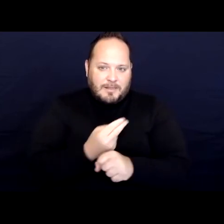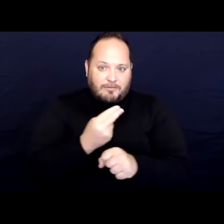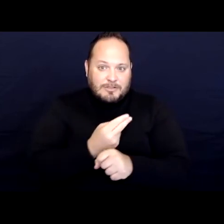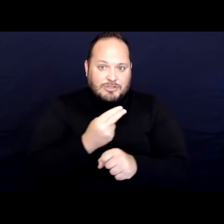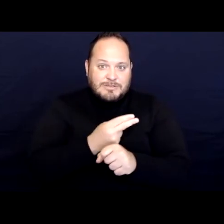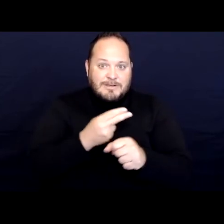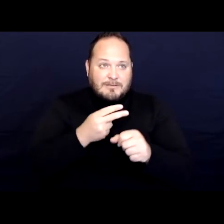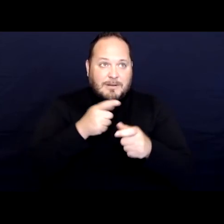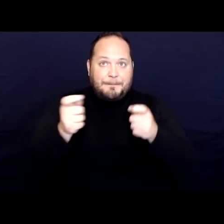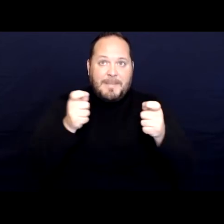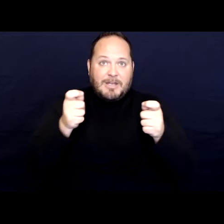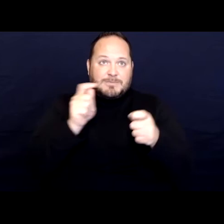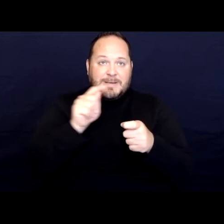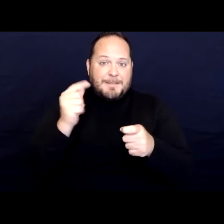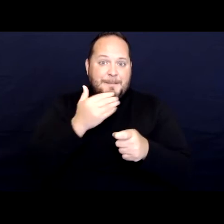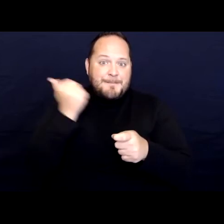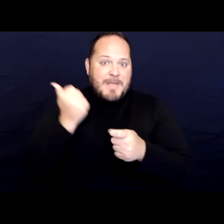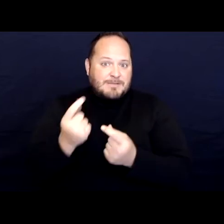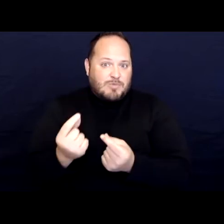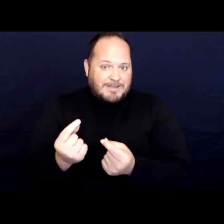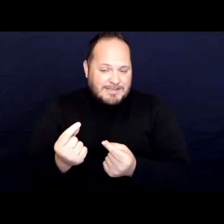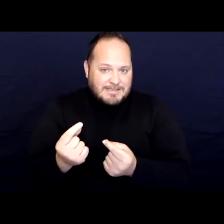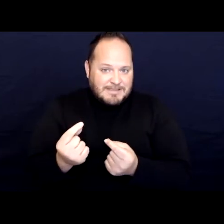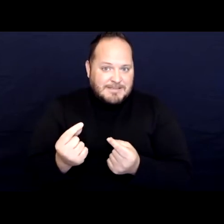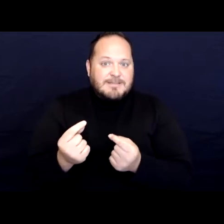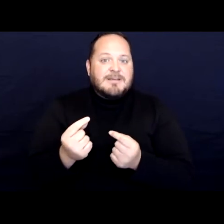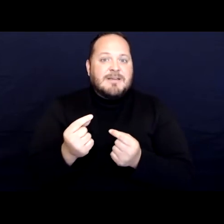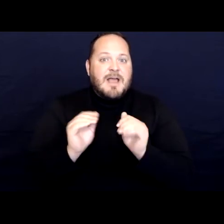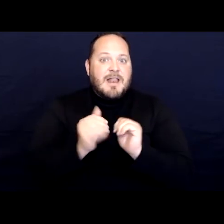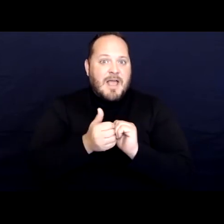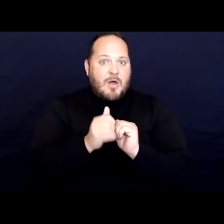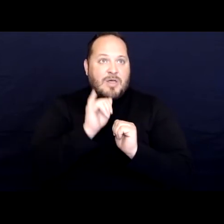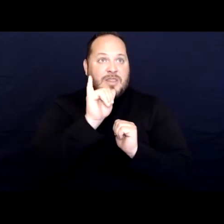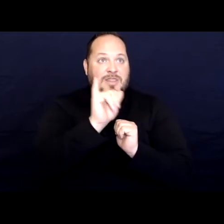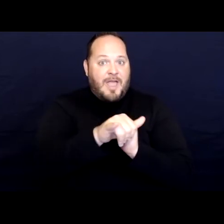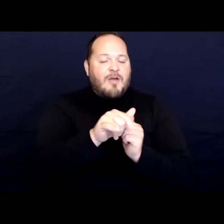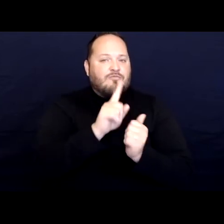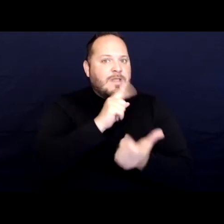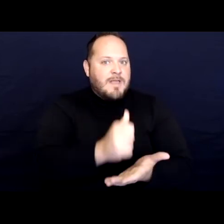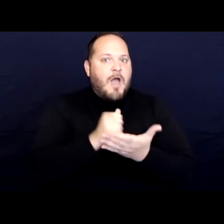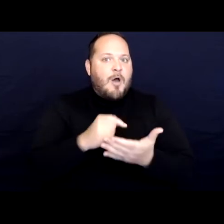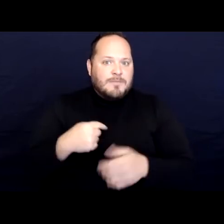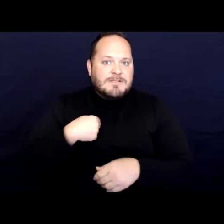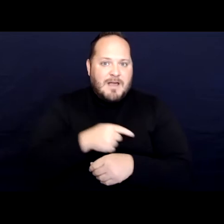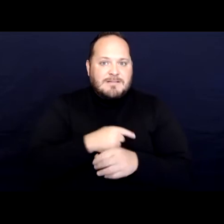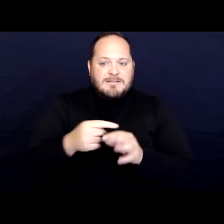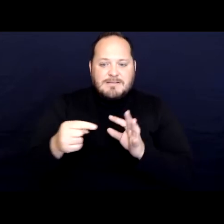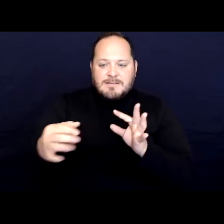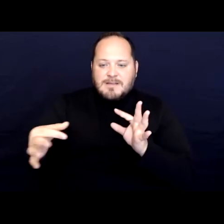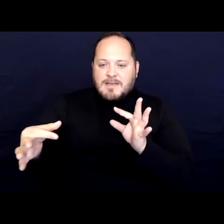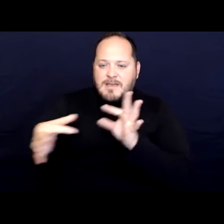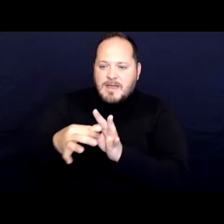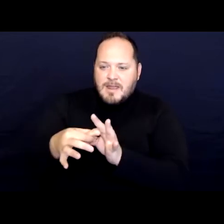best practices and how that really helped us connect to